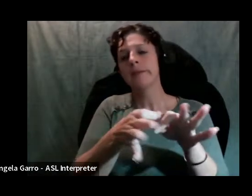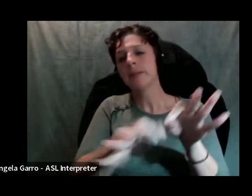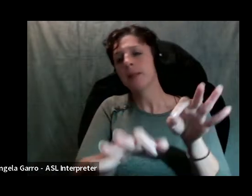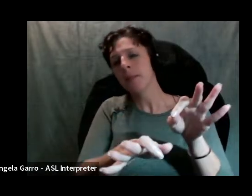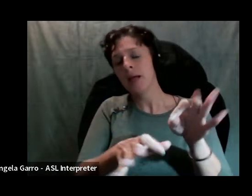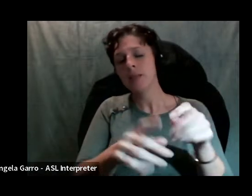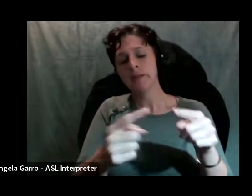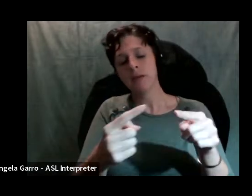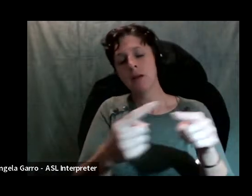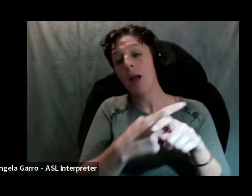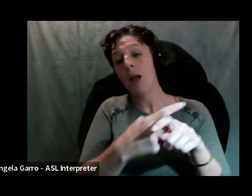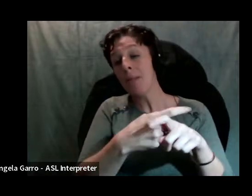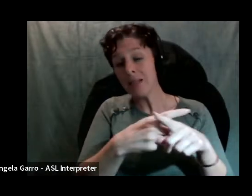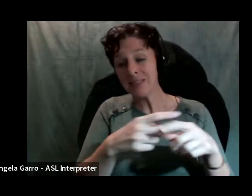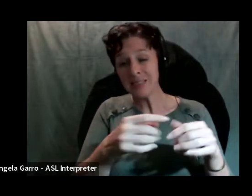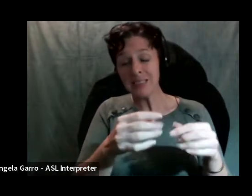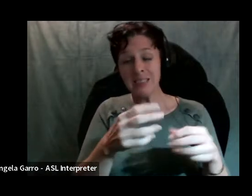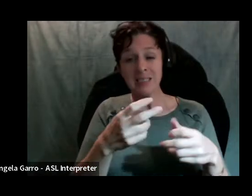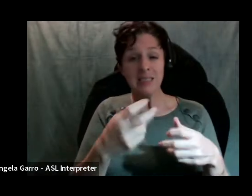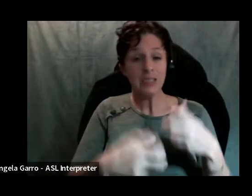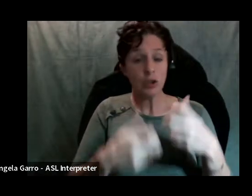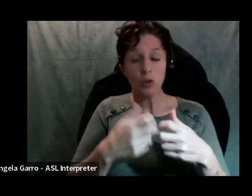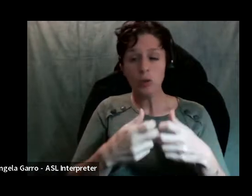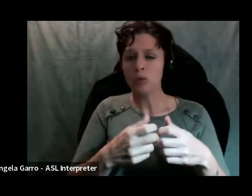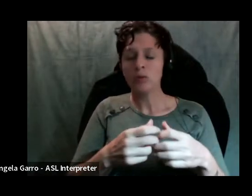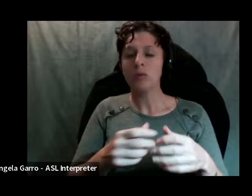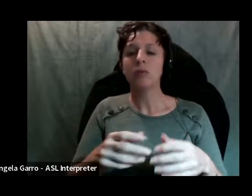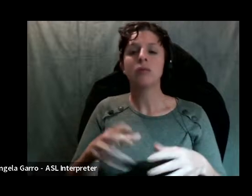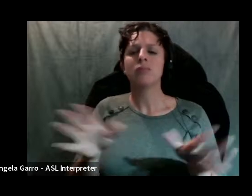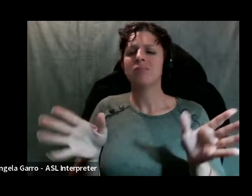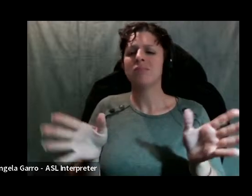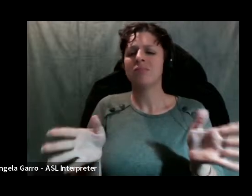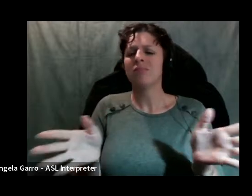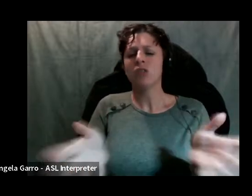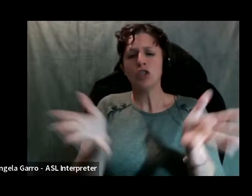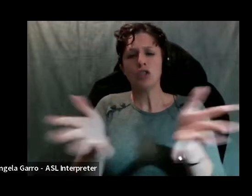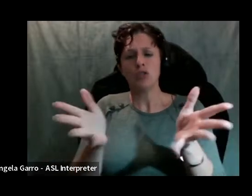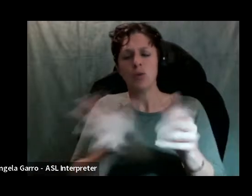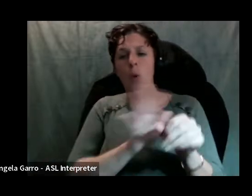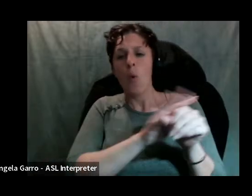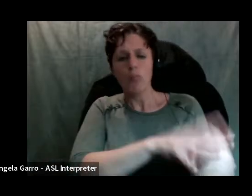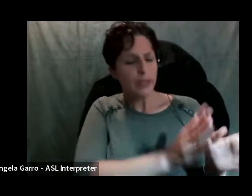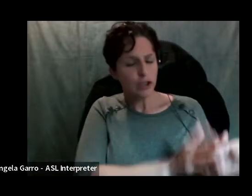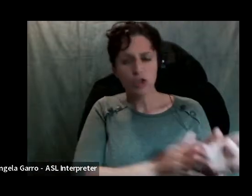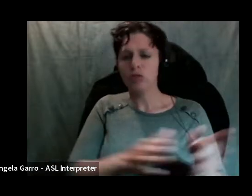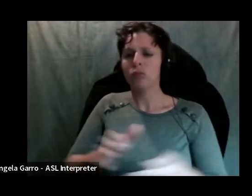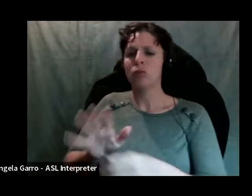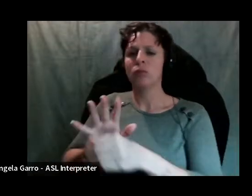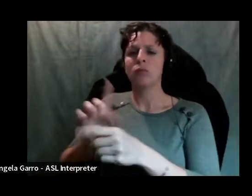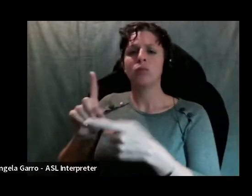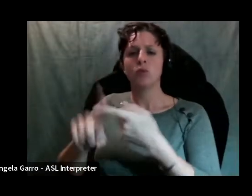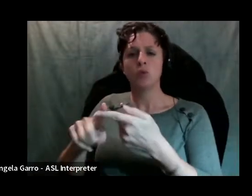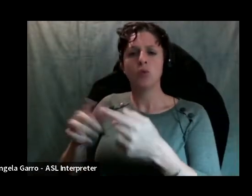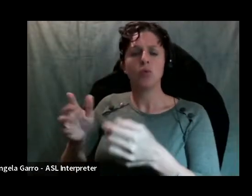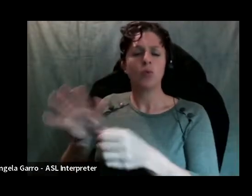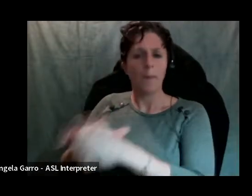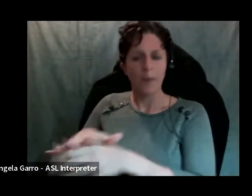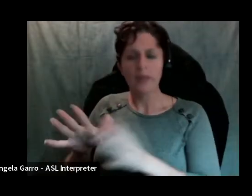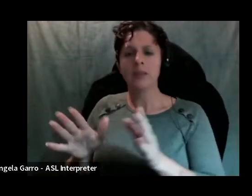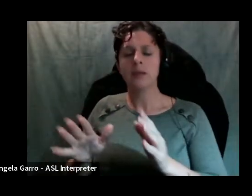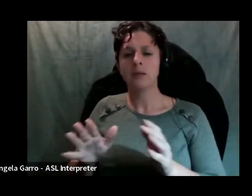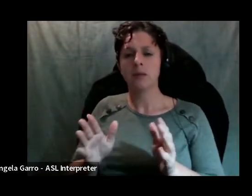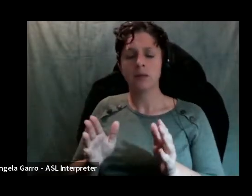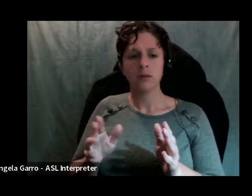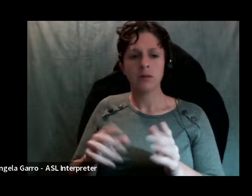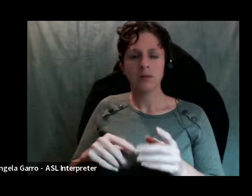complex issues. Students are being encouraged to categorize everything as oppressor versus oppressed, hindering critical thinking